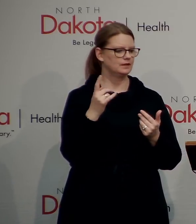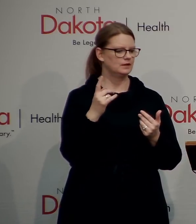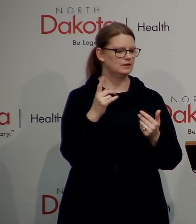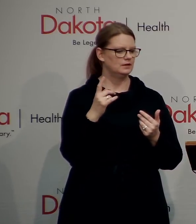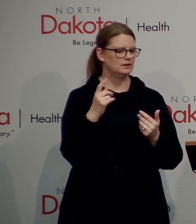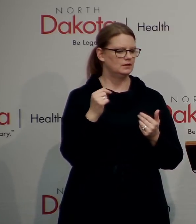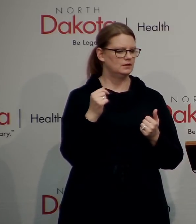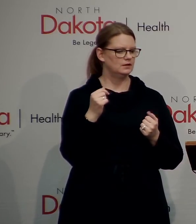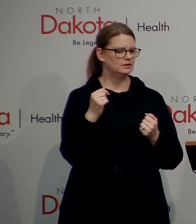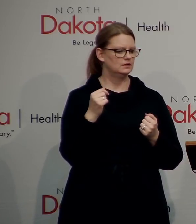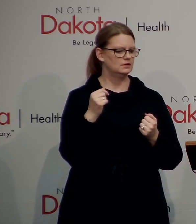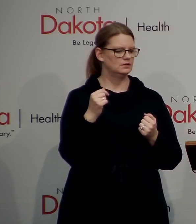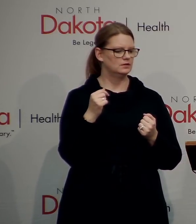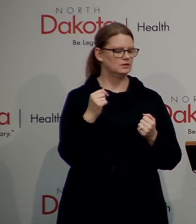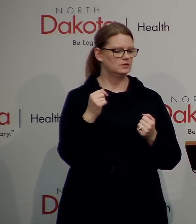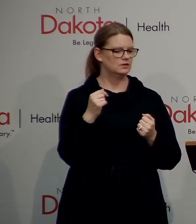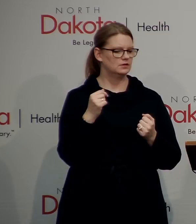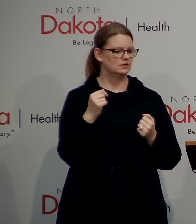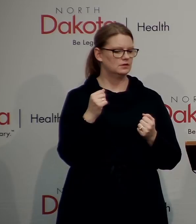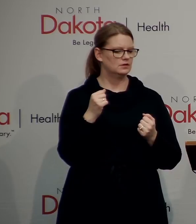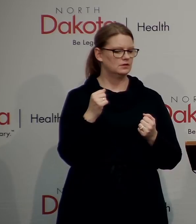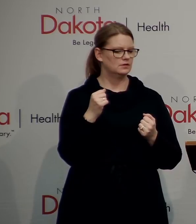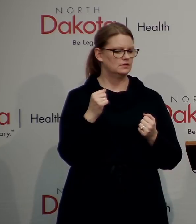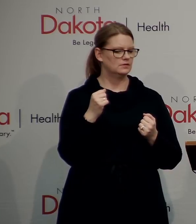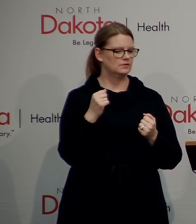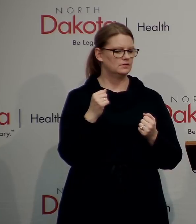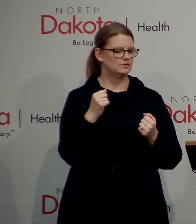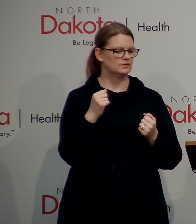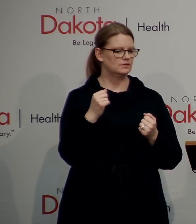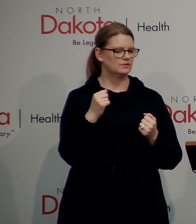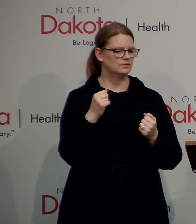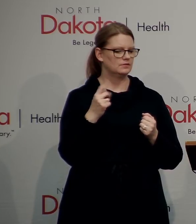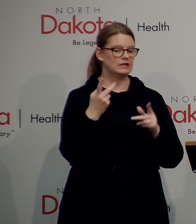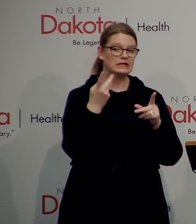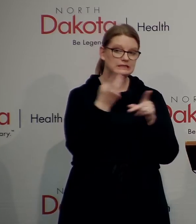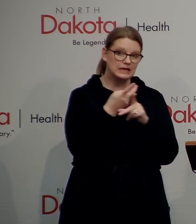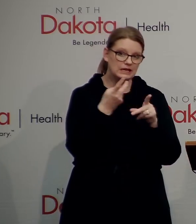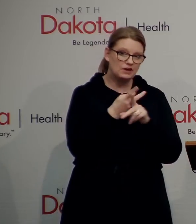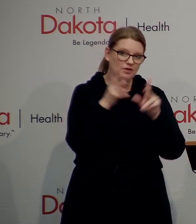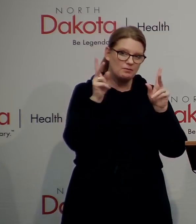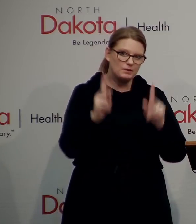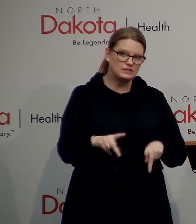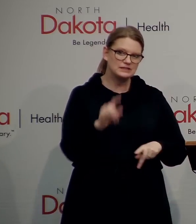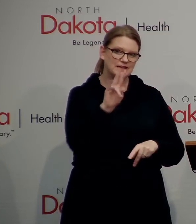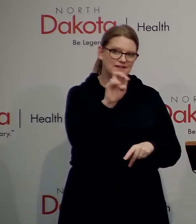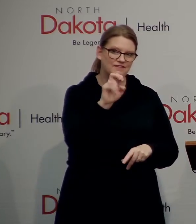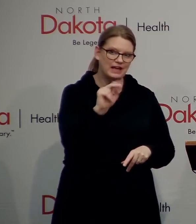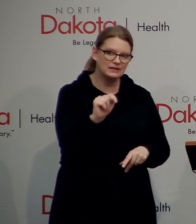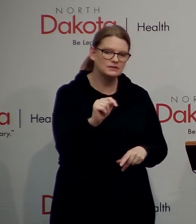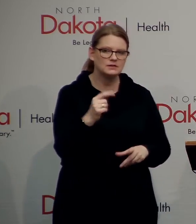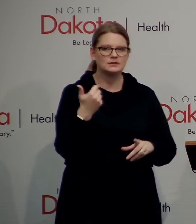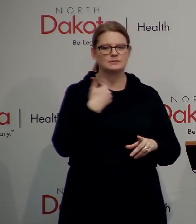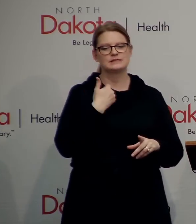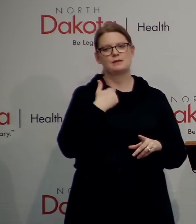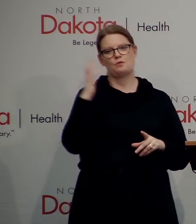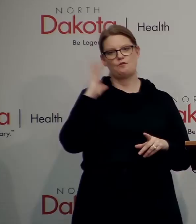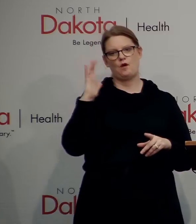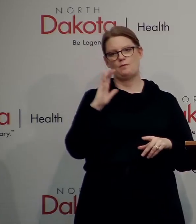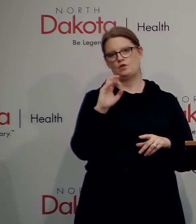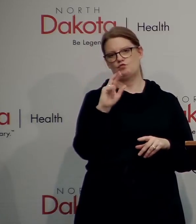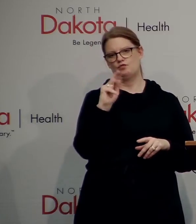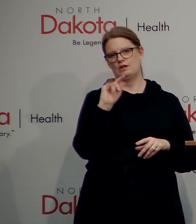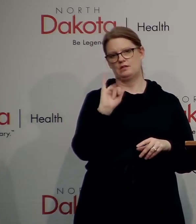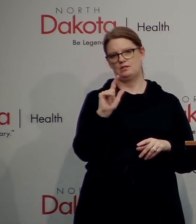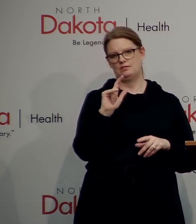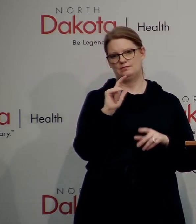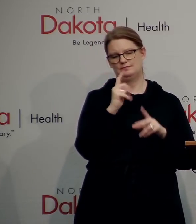too. When it comes to taking care of a person on a ventilator, being a former critical care nurse,